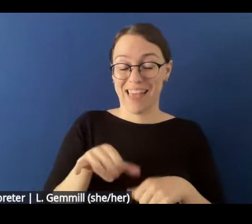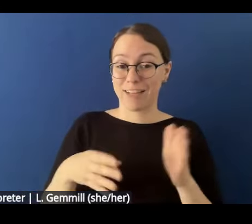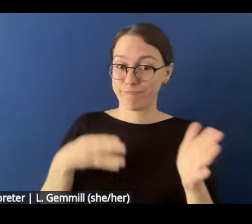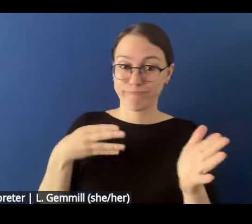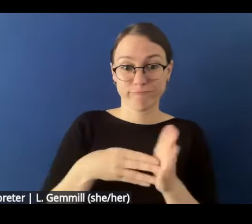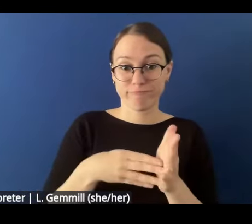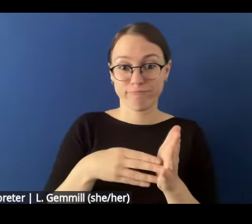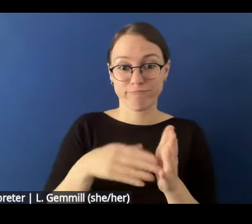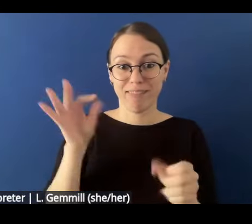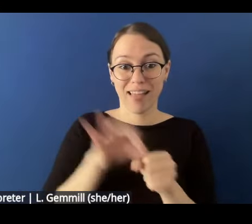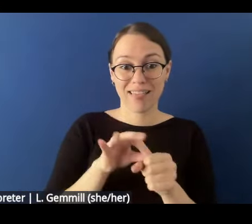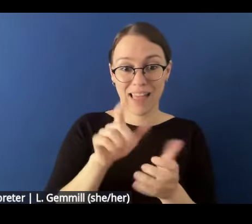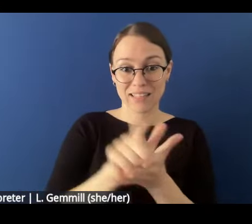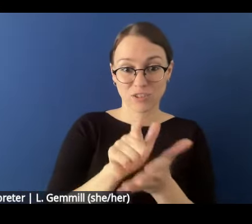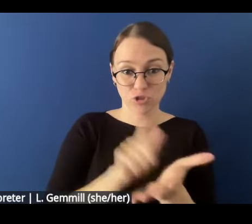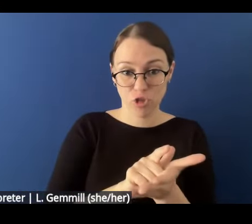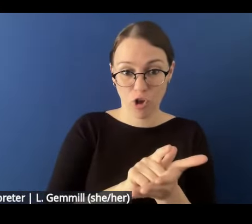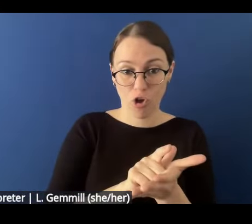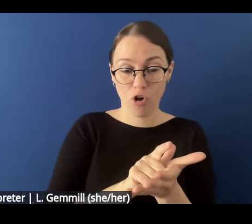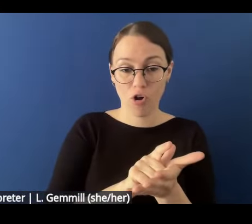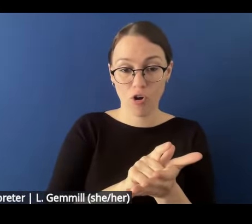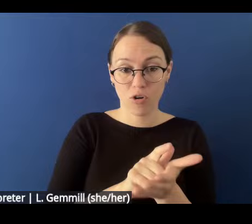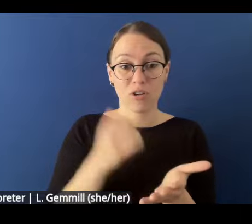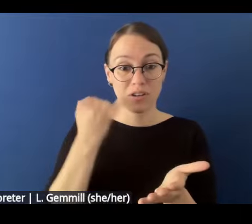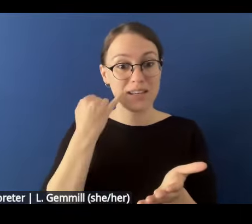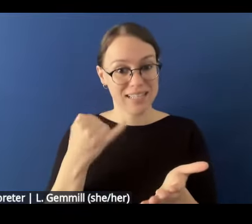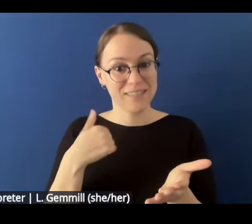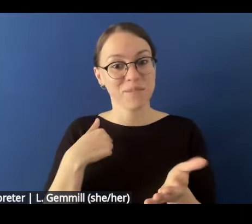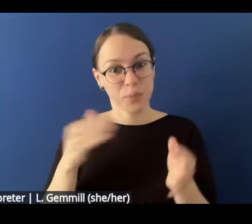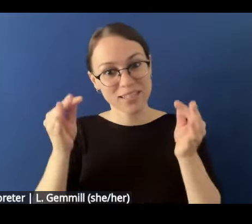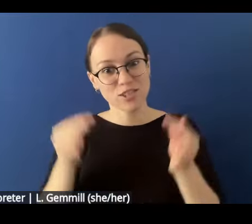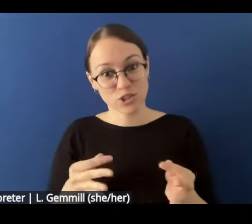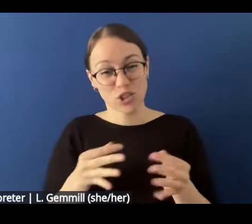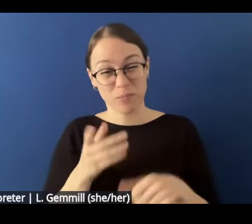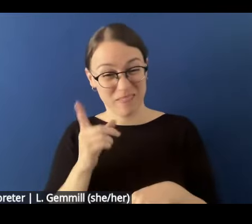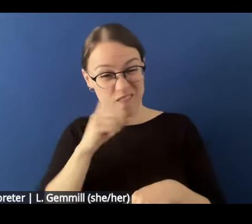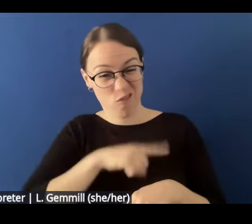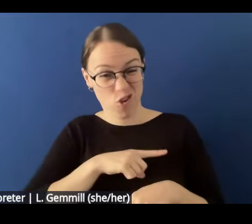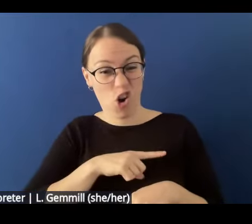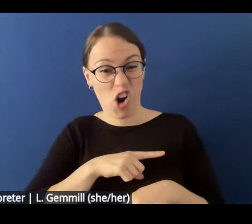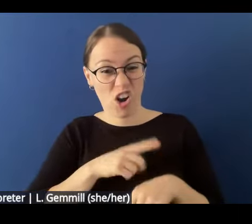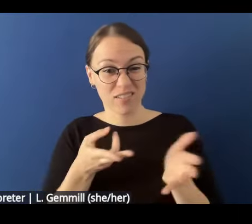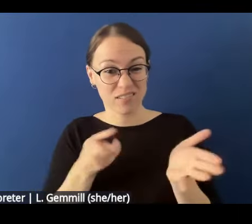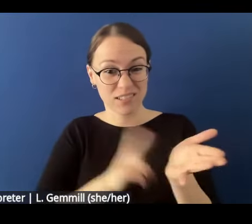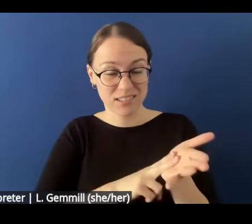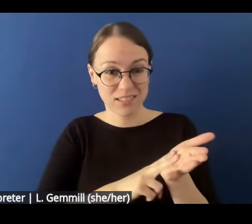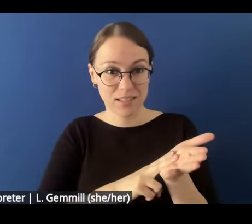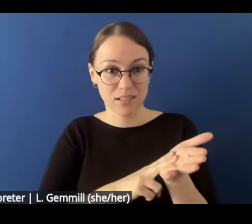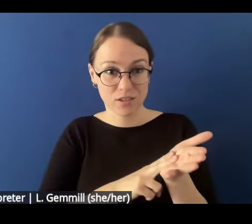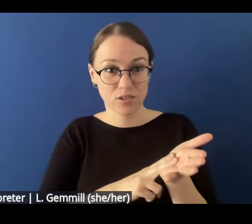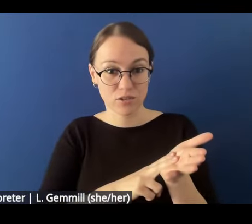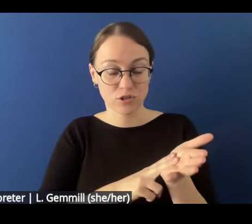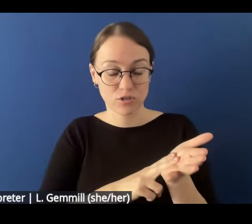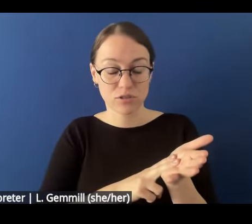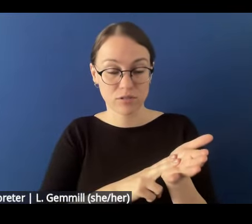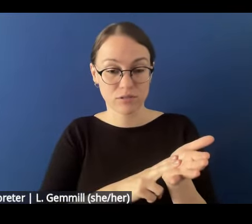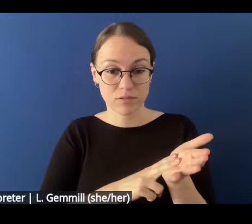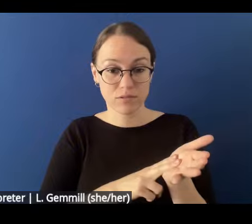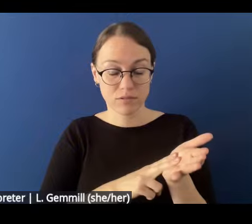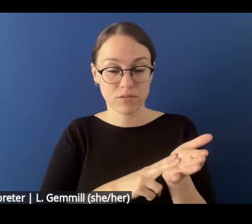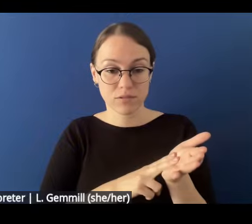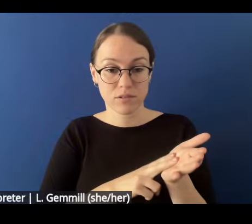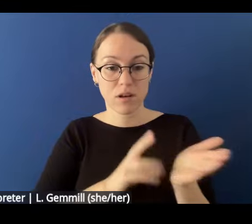occurred in this context, meaning that if the board determines that this is a fraudulent signature, that this was a fraudulent signature,